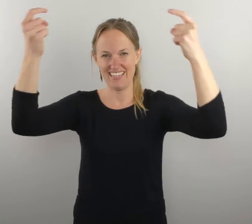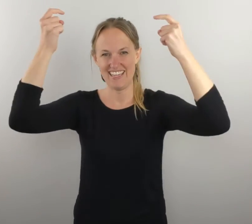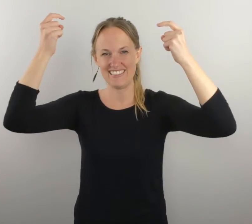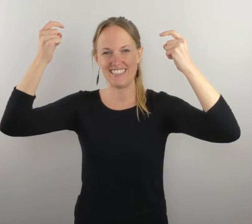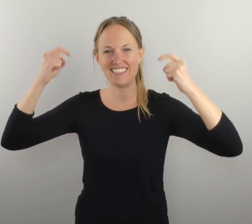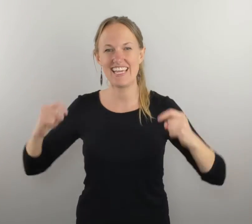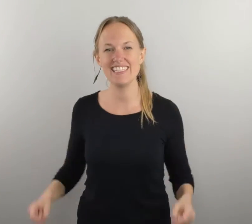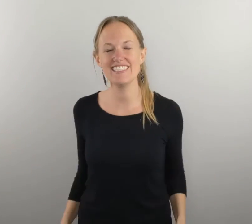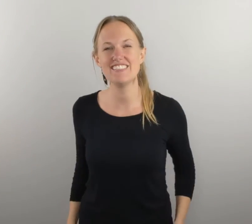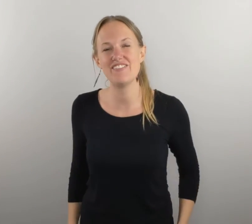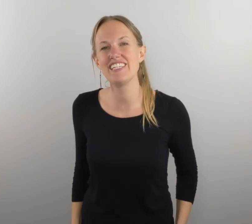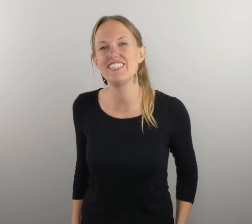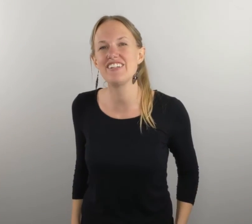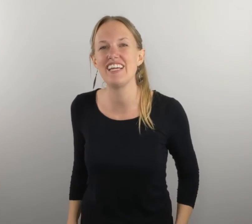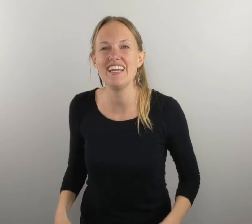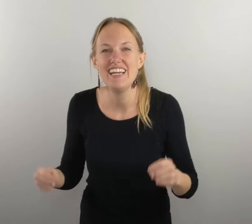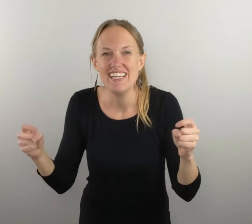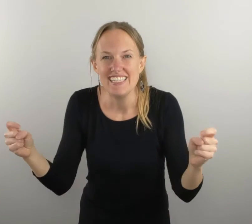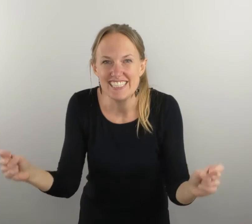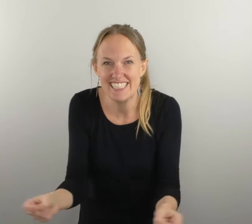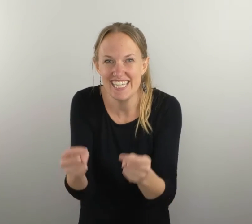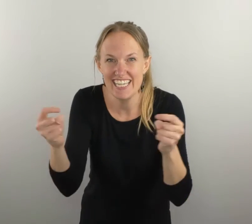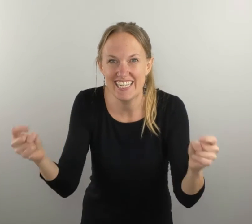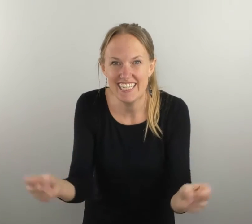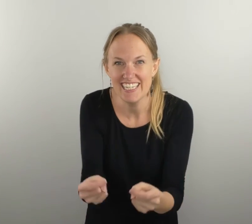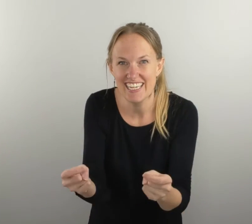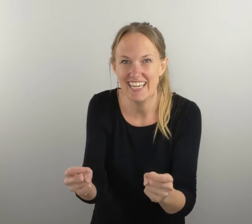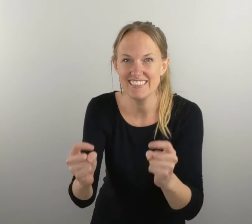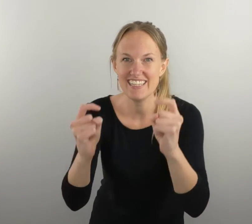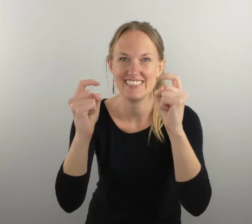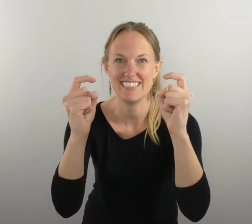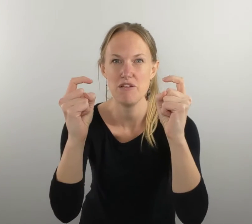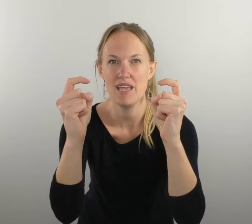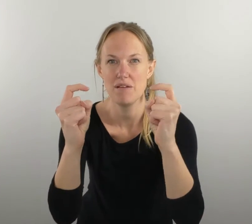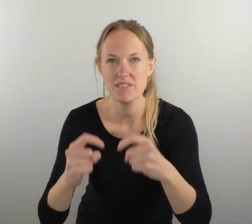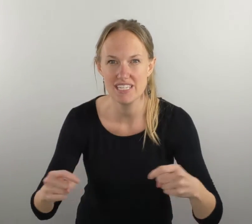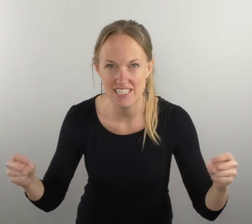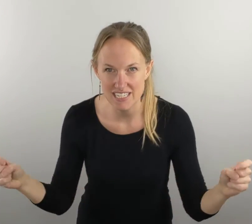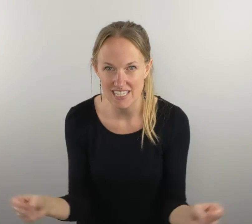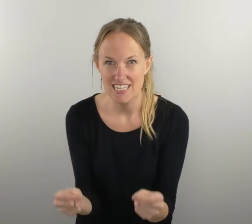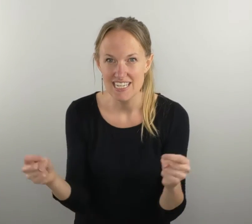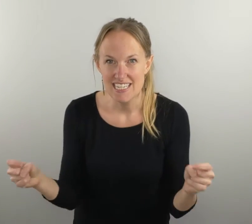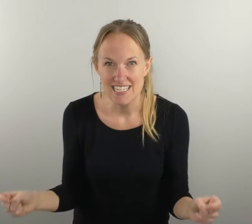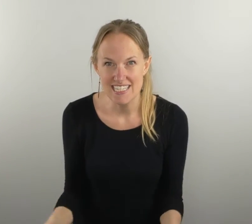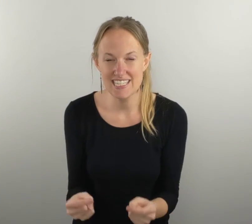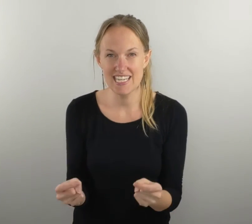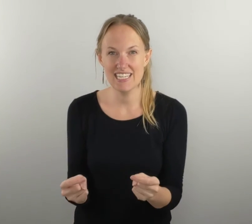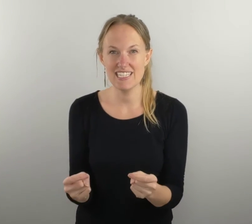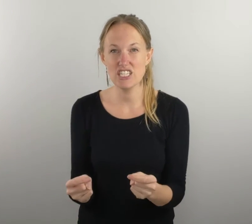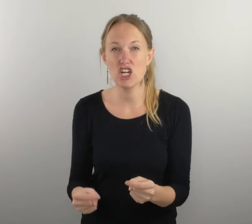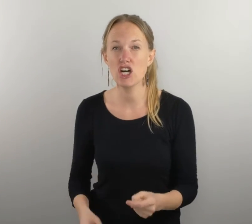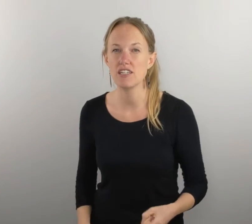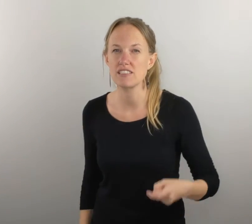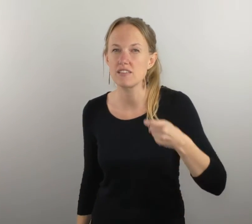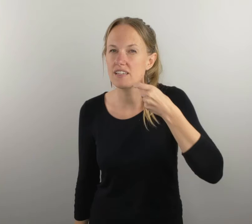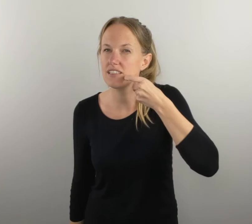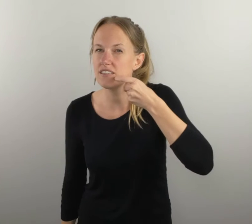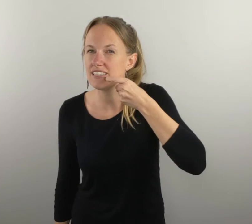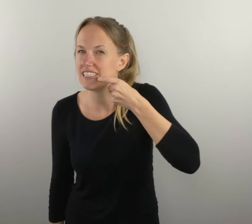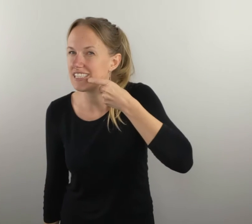as he stands in victory, sin, okay, so that same hand position, sin's curse. So I'm going to do addiction